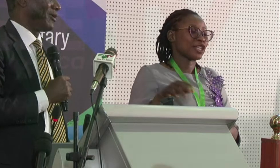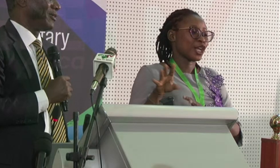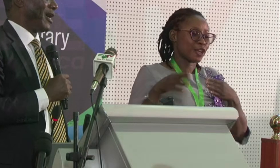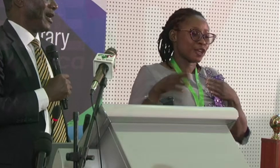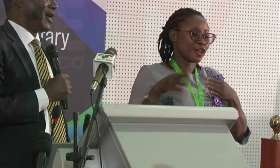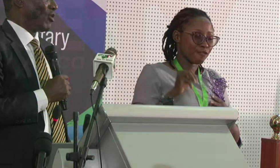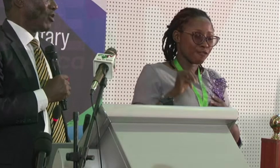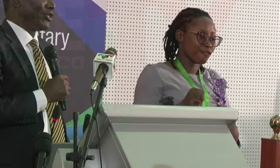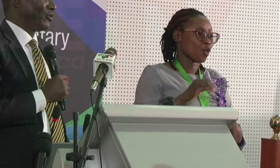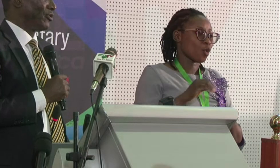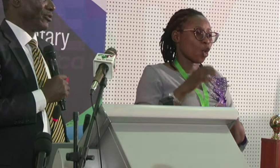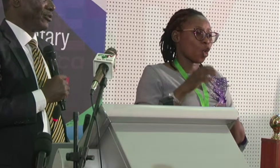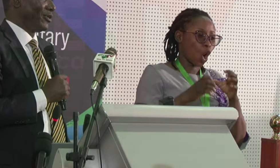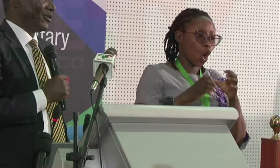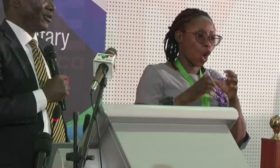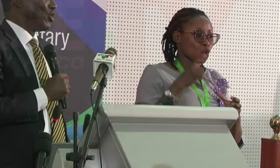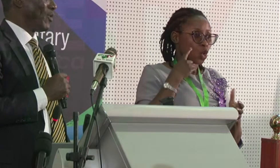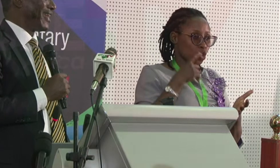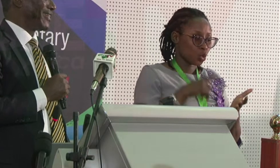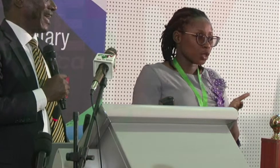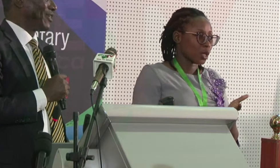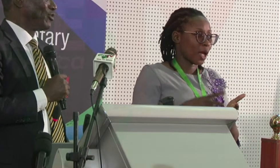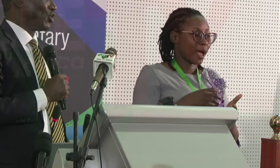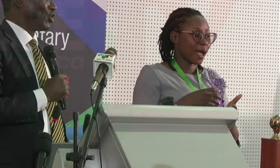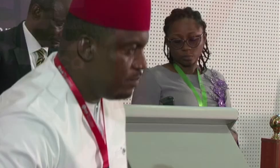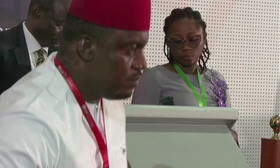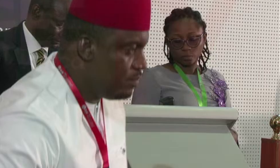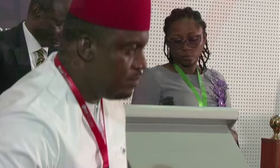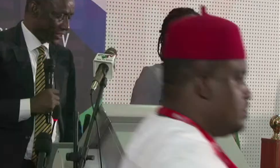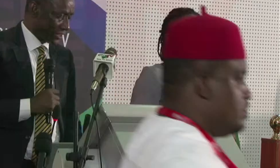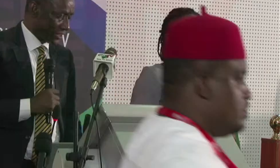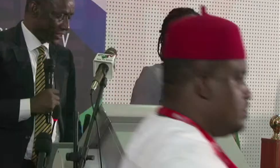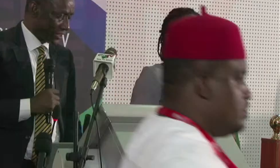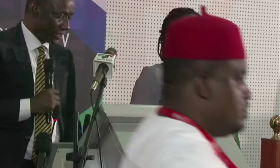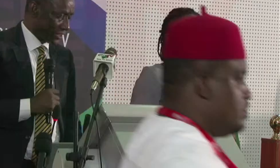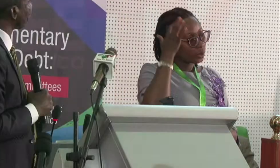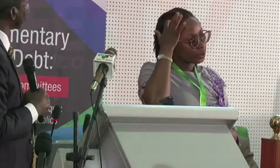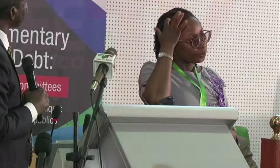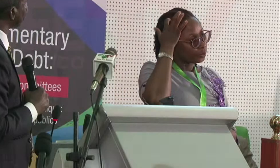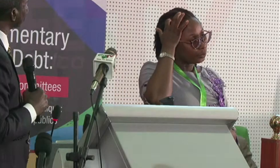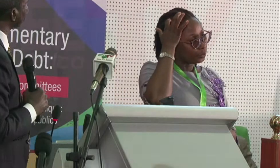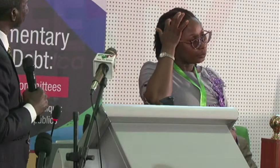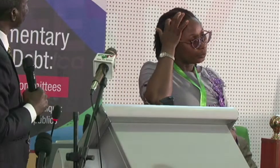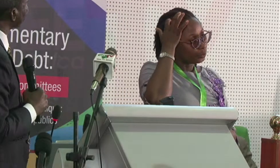power. And the court says no, the only way you can exercise those. Next slide.